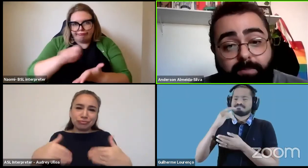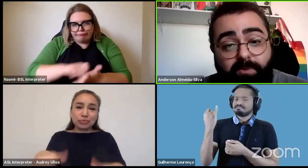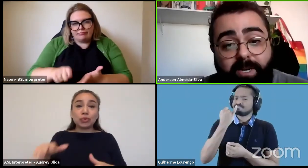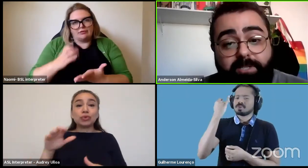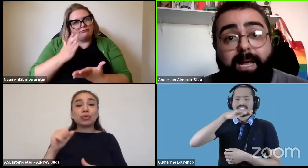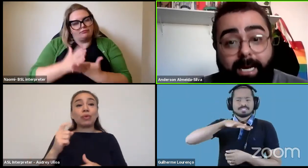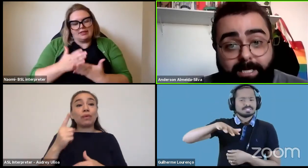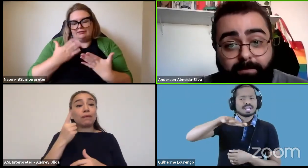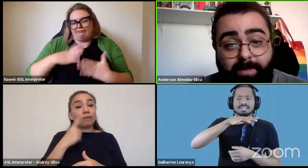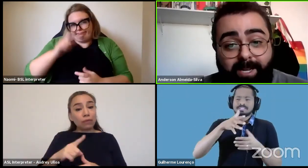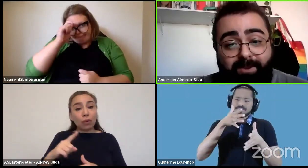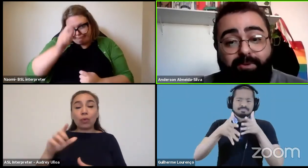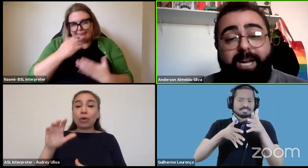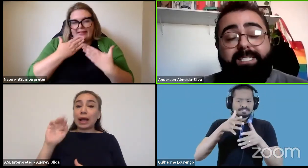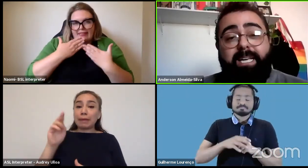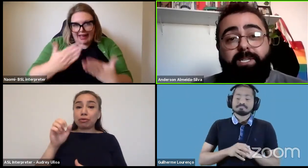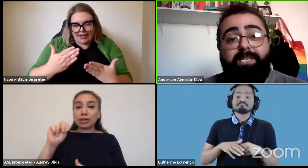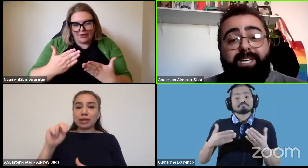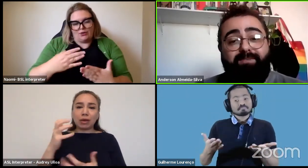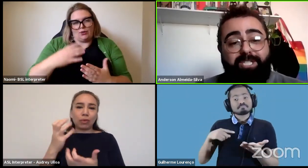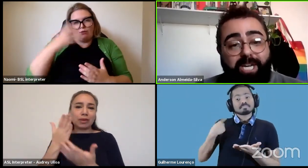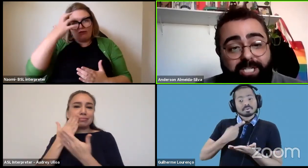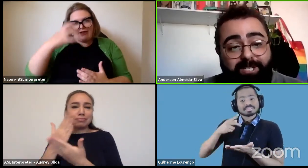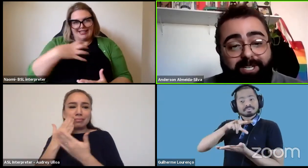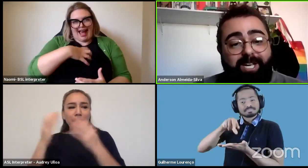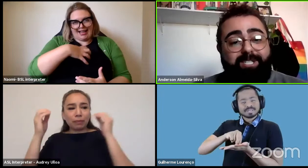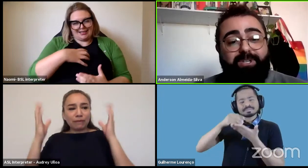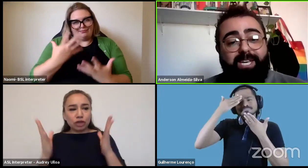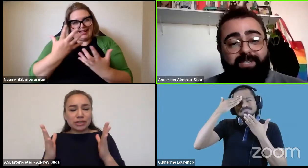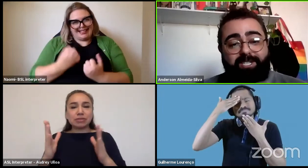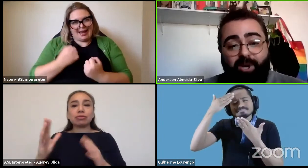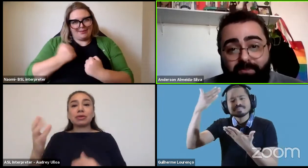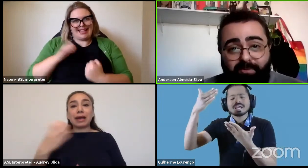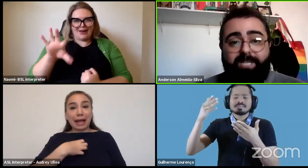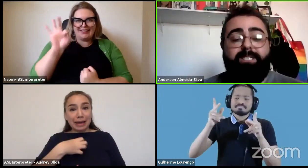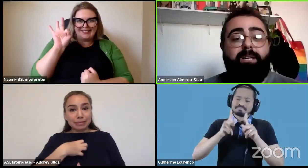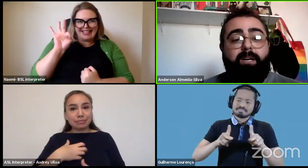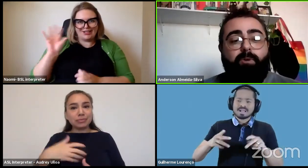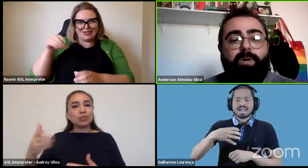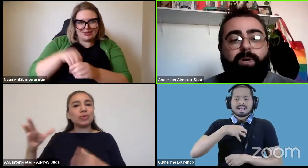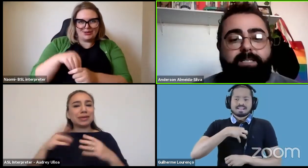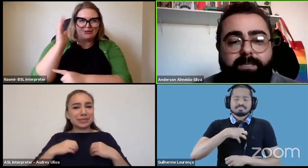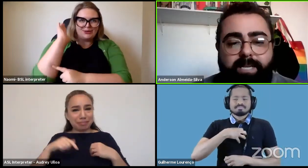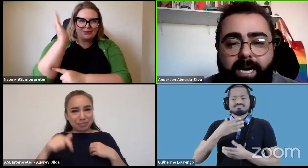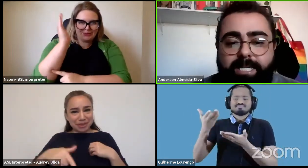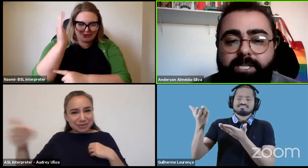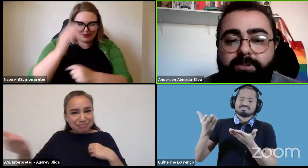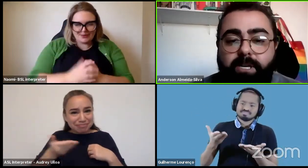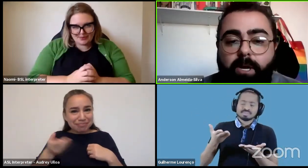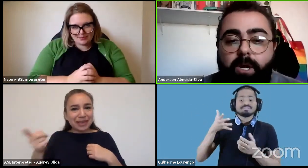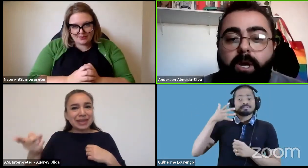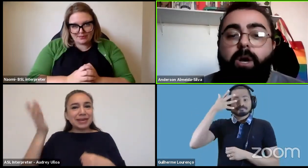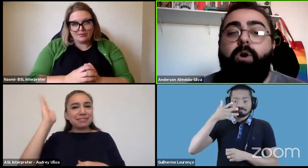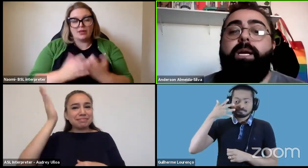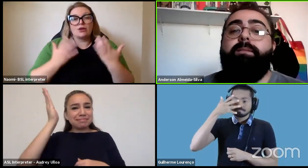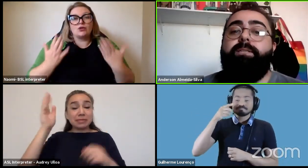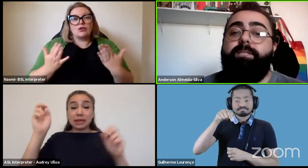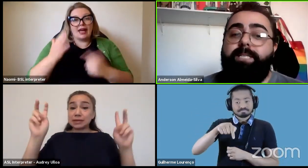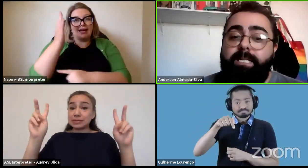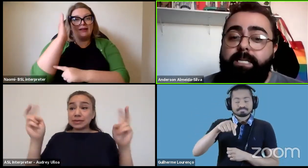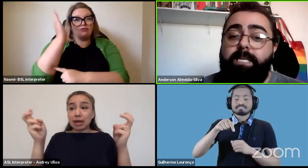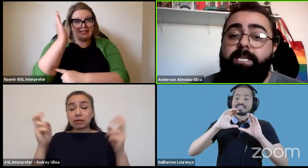to thank Professor Adam for accepting the invitation to give this conference, which is entitled